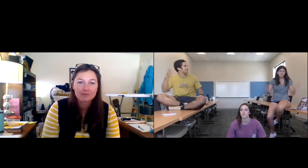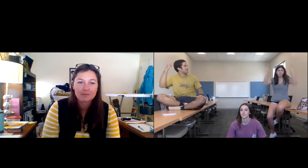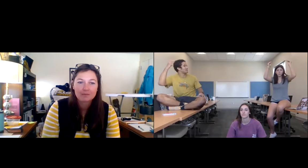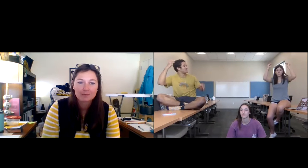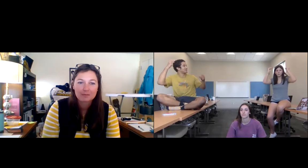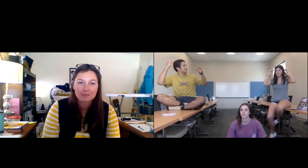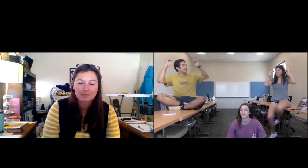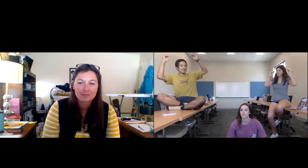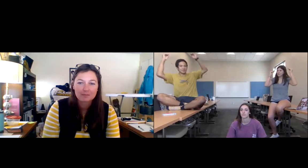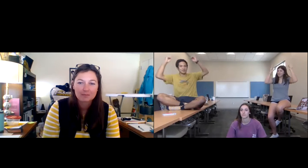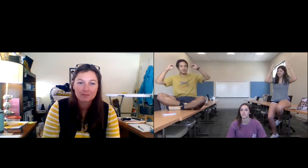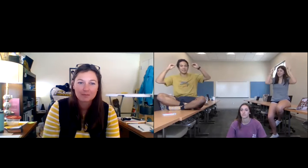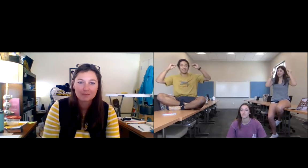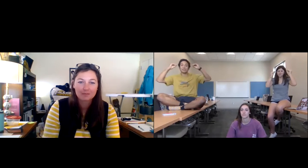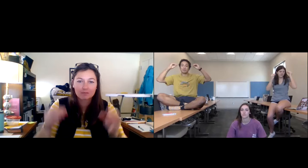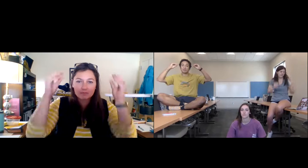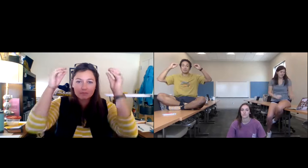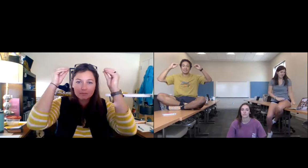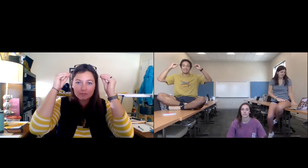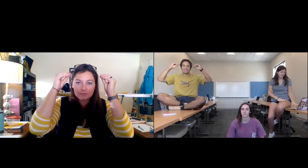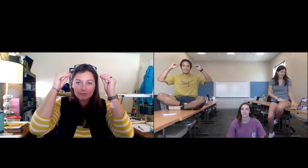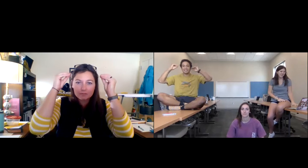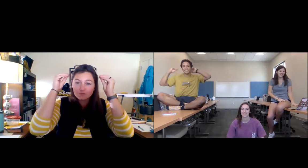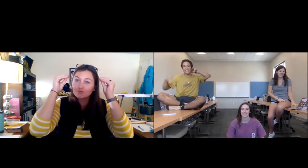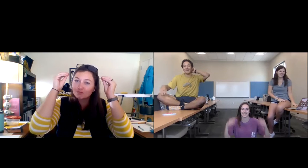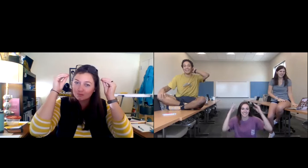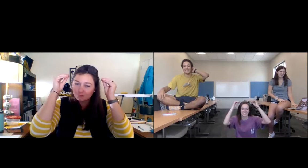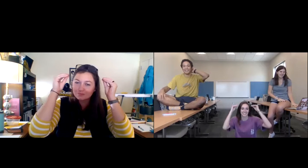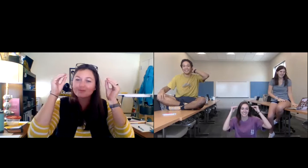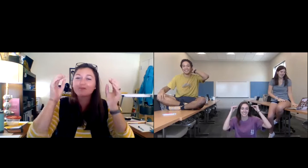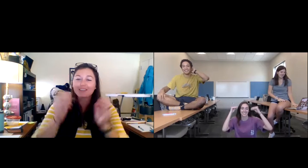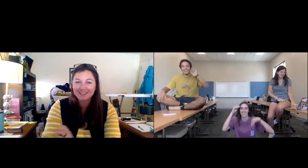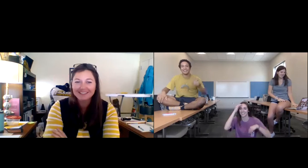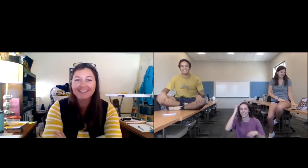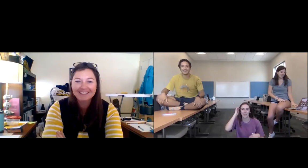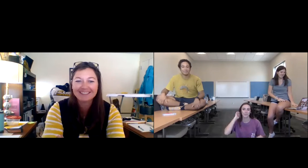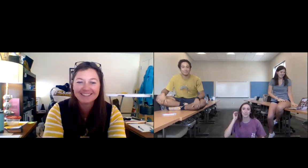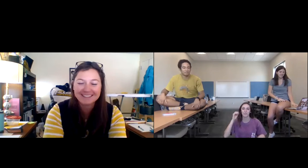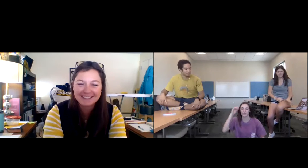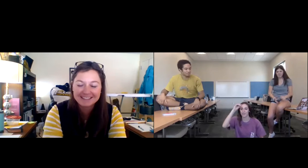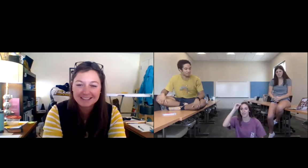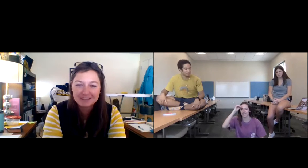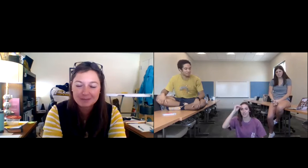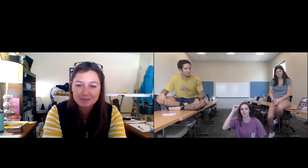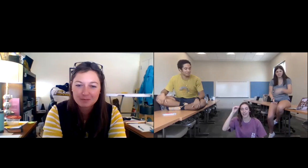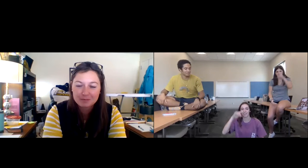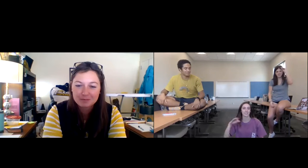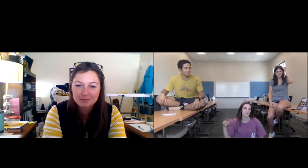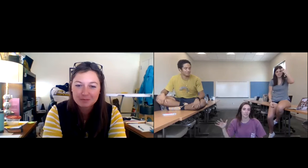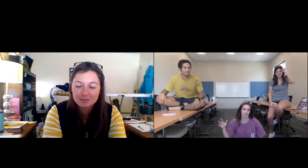one where it's like, yeah, where you kind of get a little bit more fancy. A lot of times people will do the sign for hat and then specify